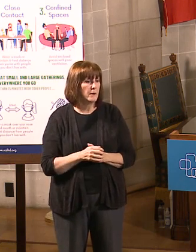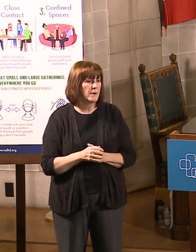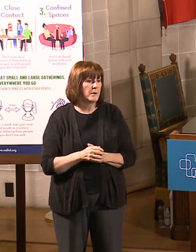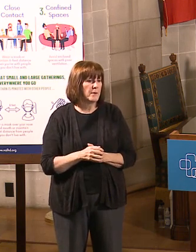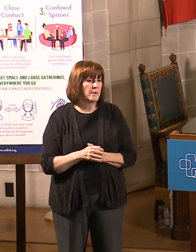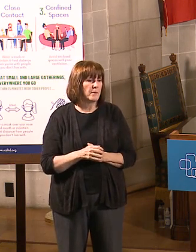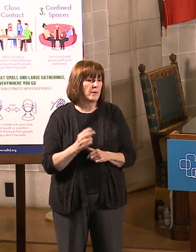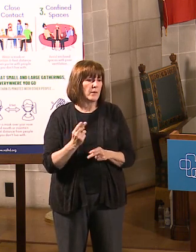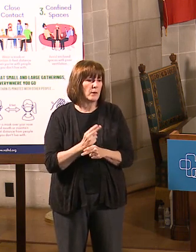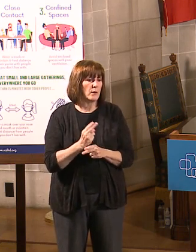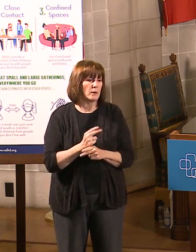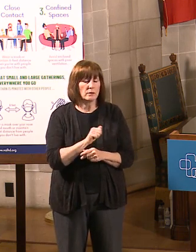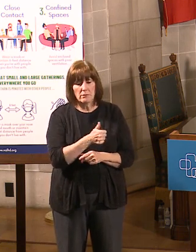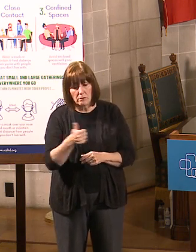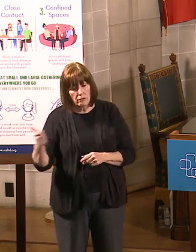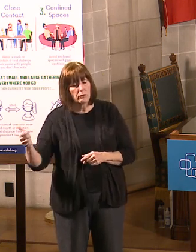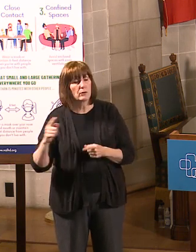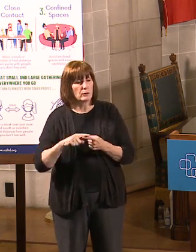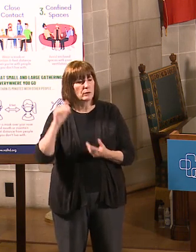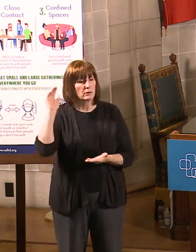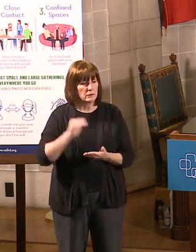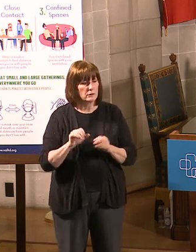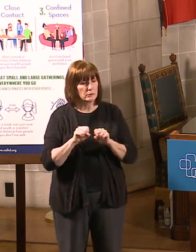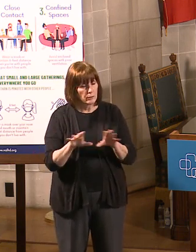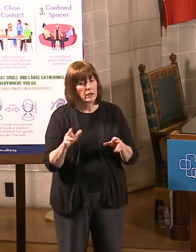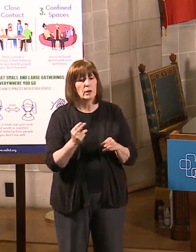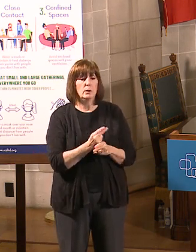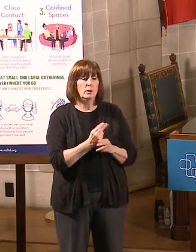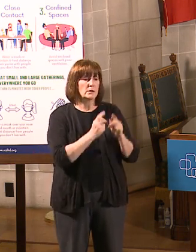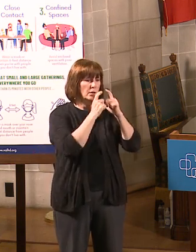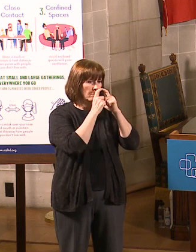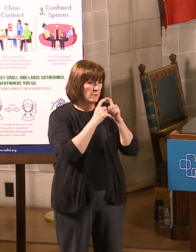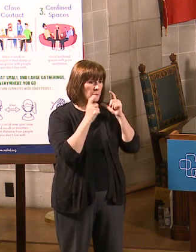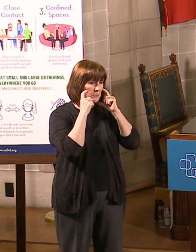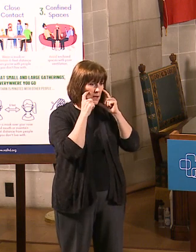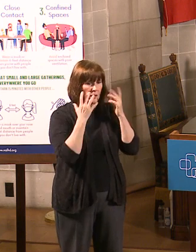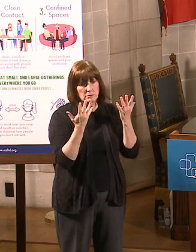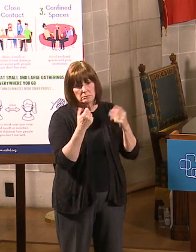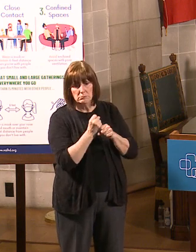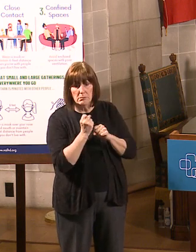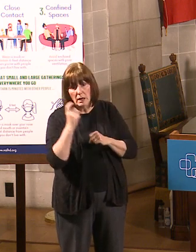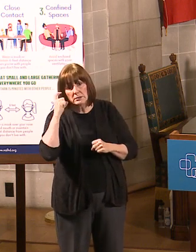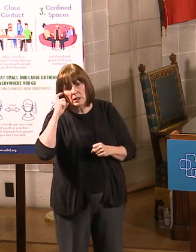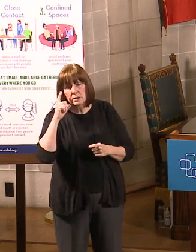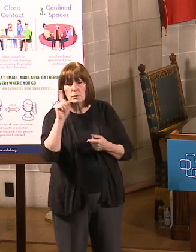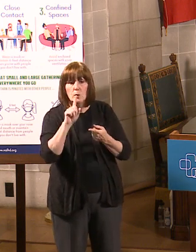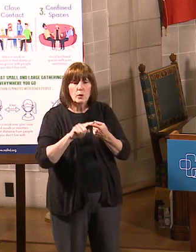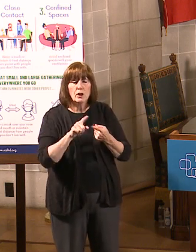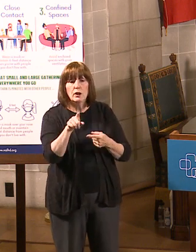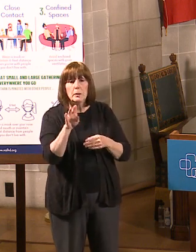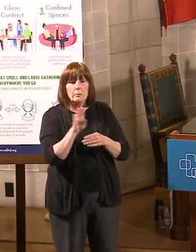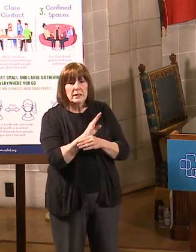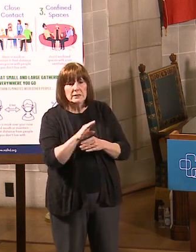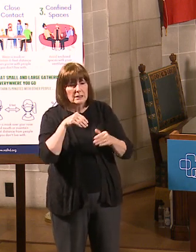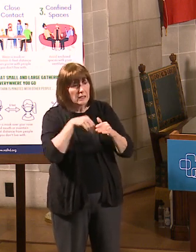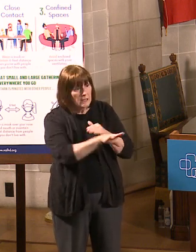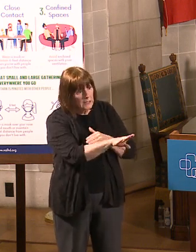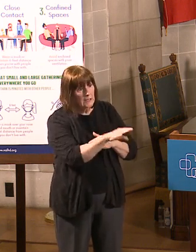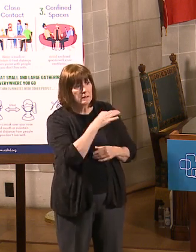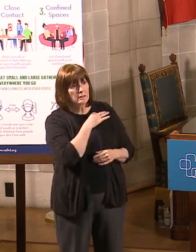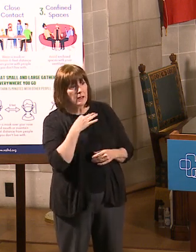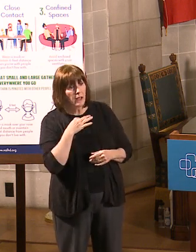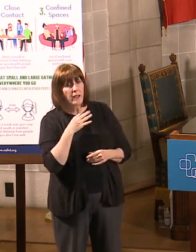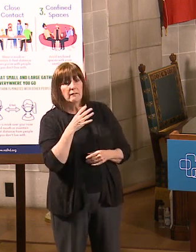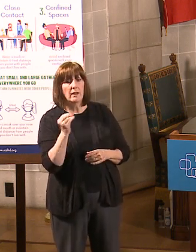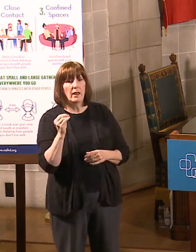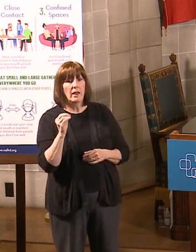along with all of our other tools. And we're using masks in places where it makes sense, like in businesses where the staff and patrons are closer than